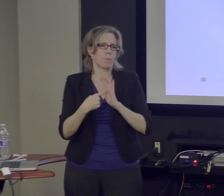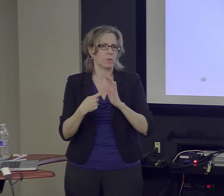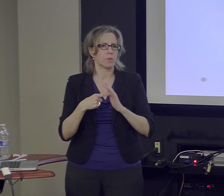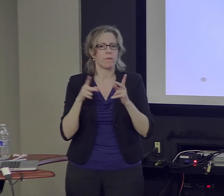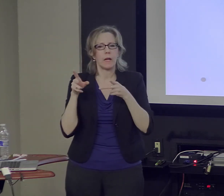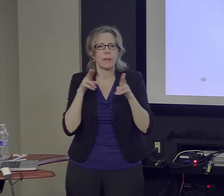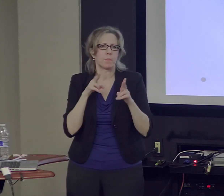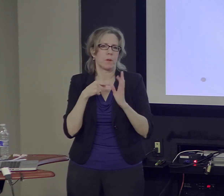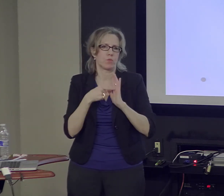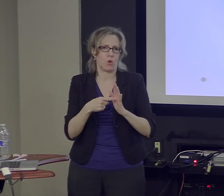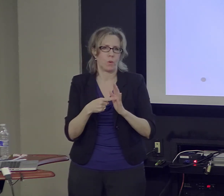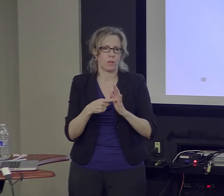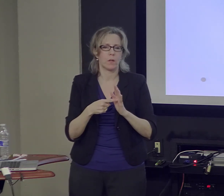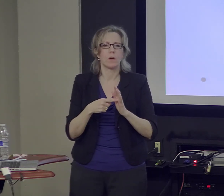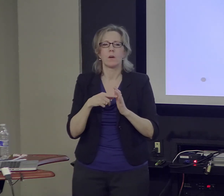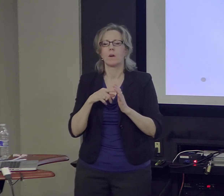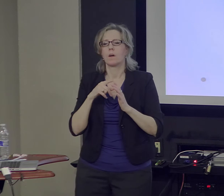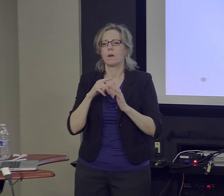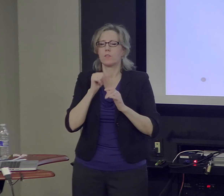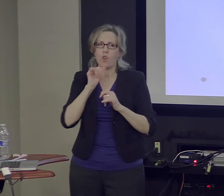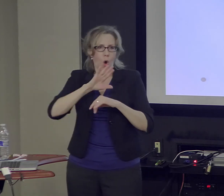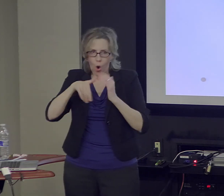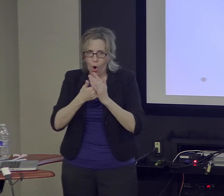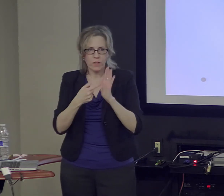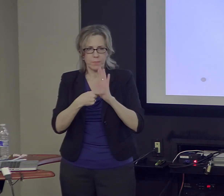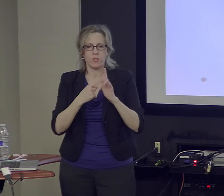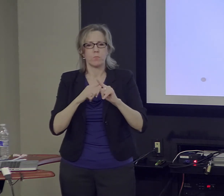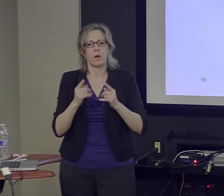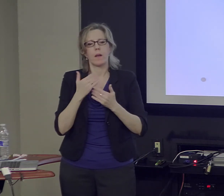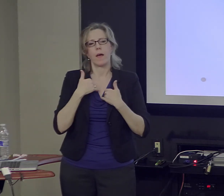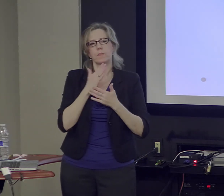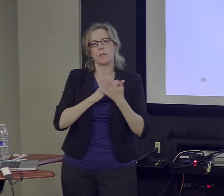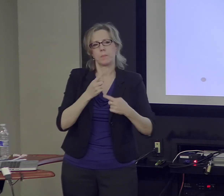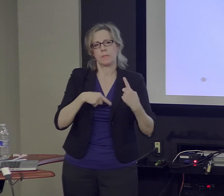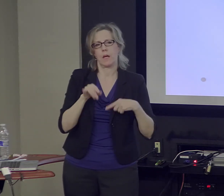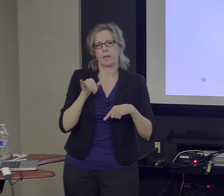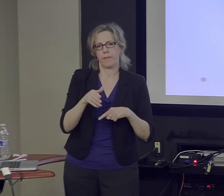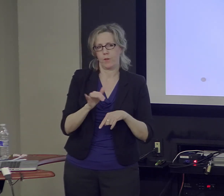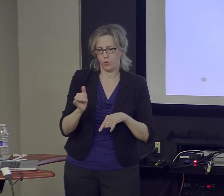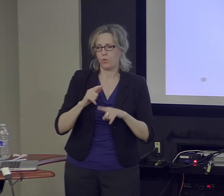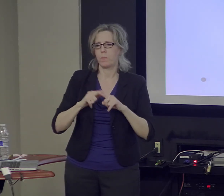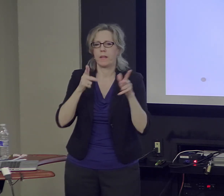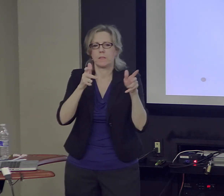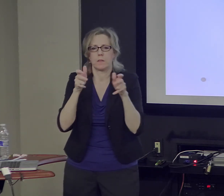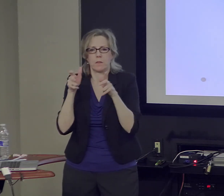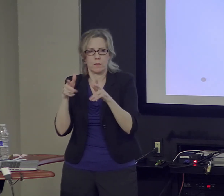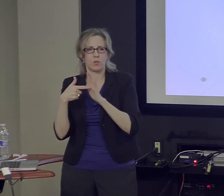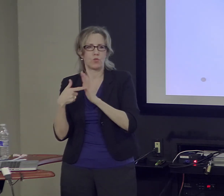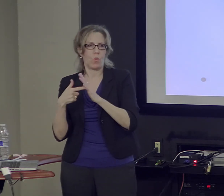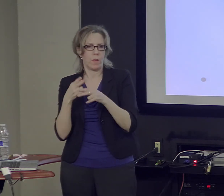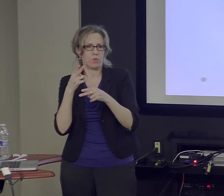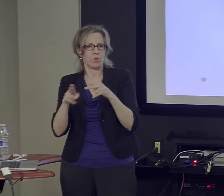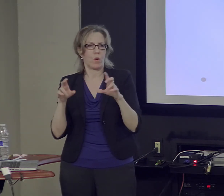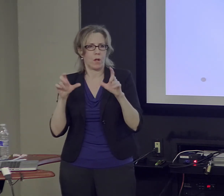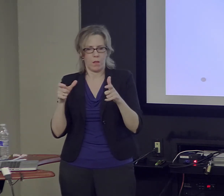So I'm going to show you one or two examples, one or two clips, not all depiction, but they do